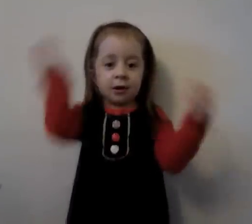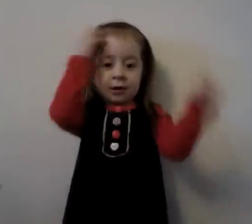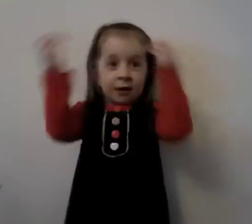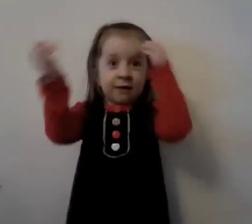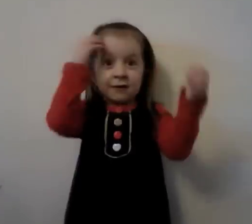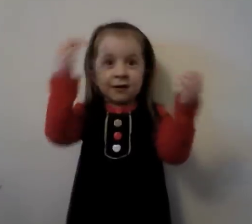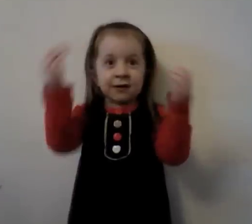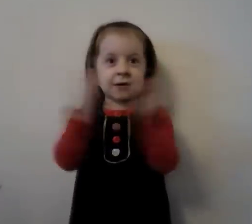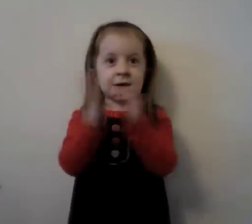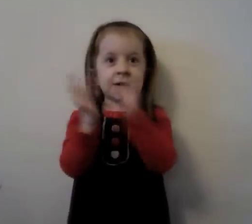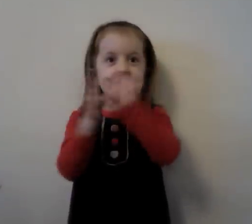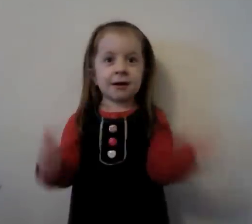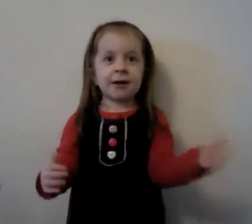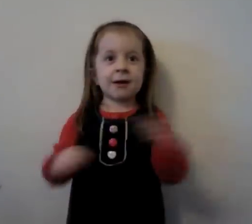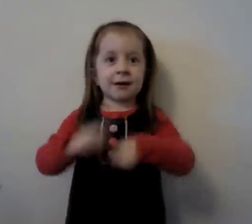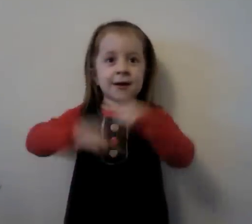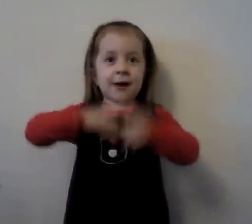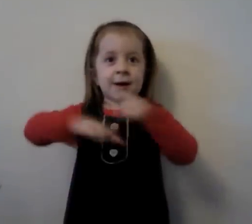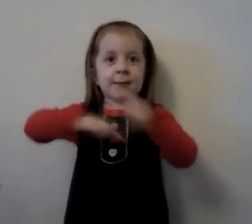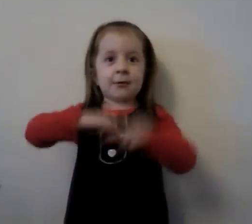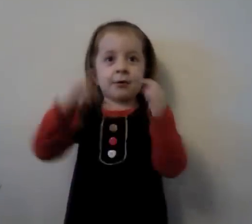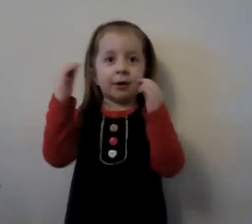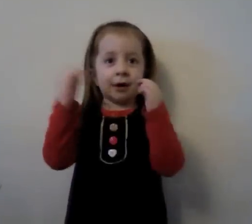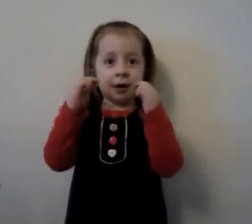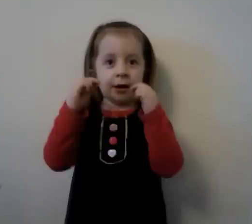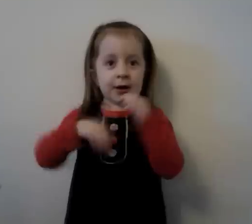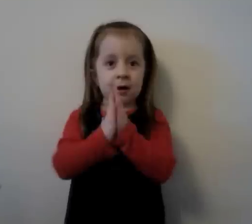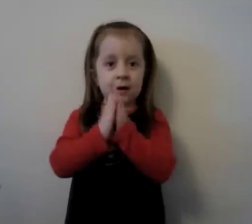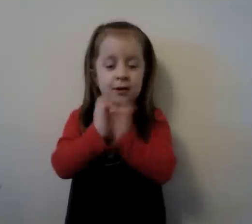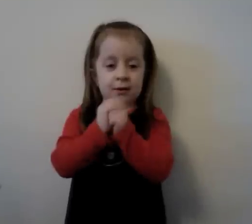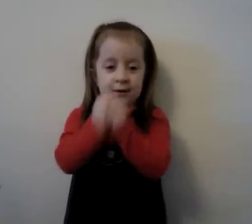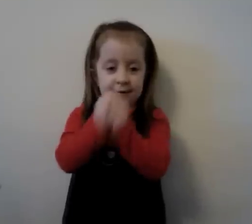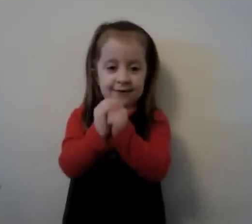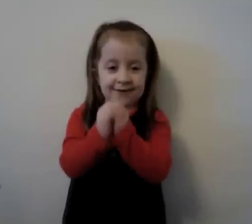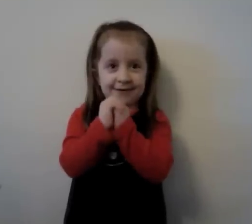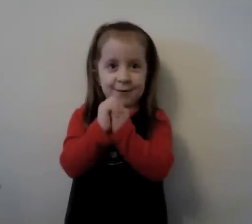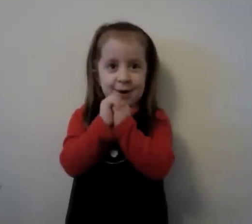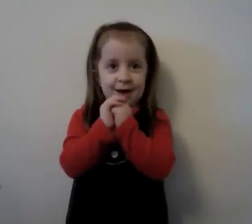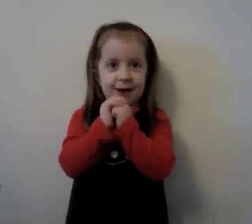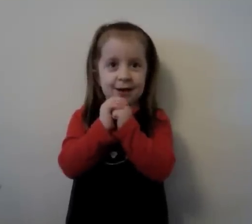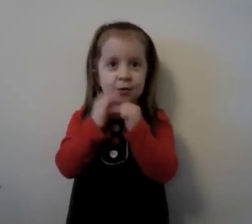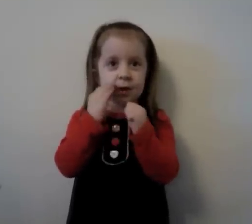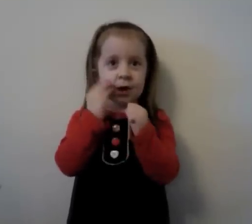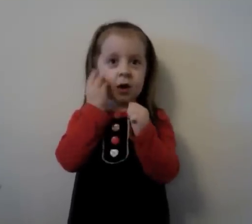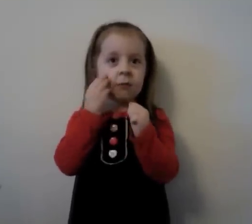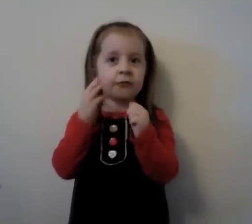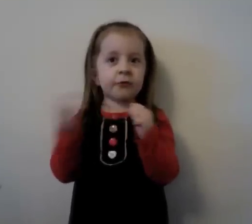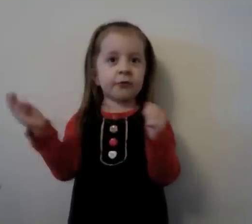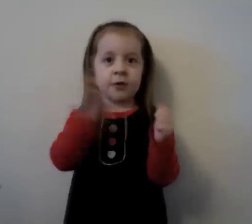about Jesus to sing and pray. So when we come through the